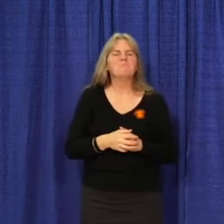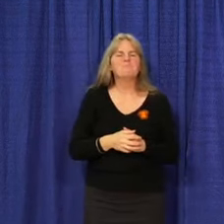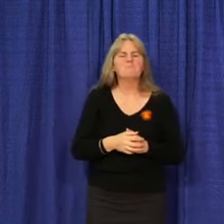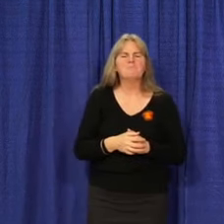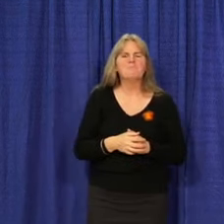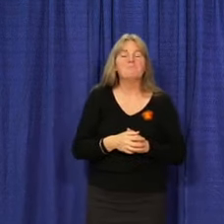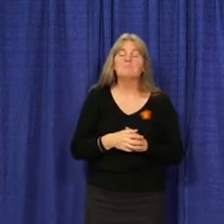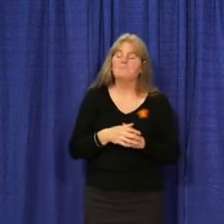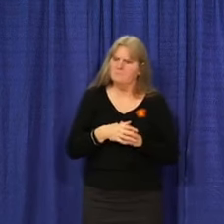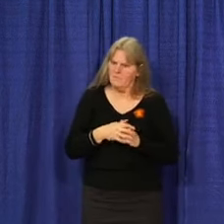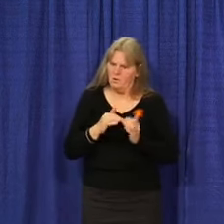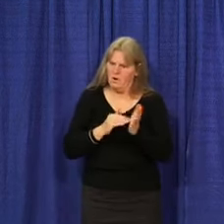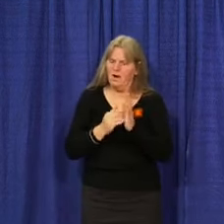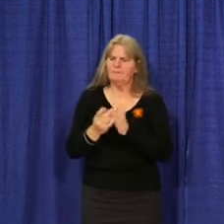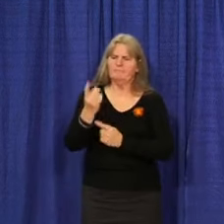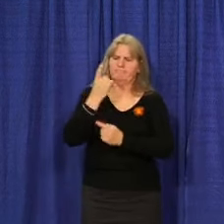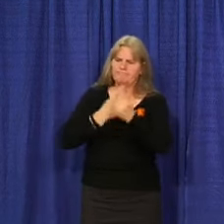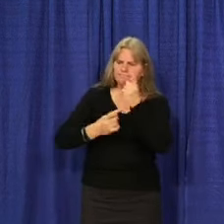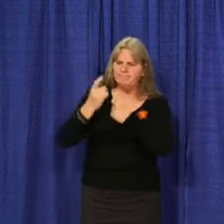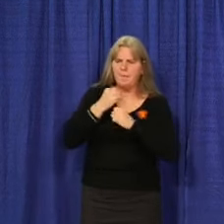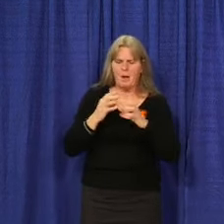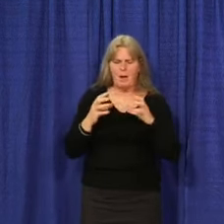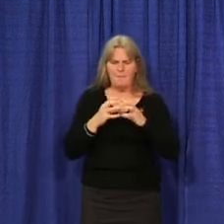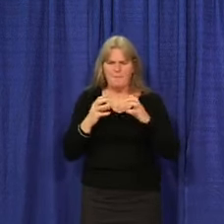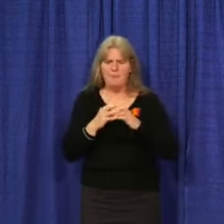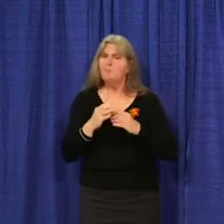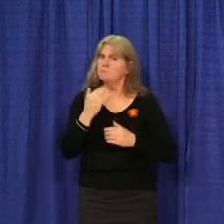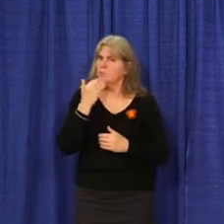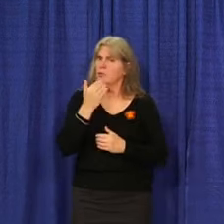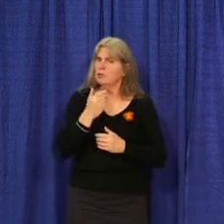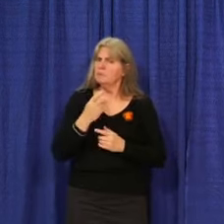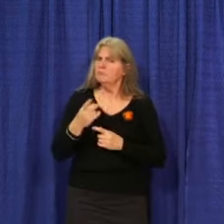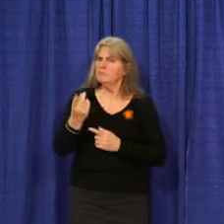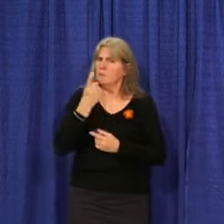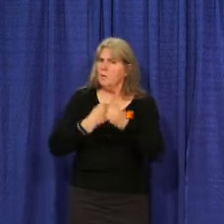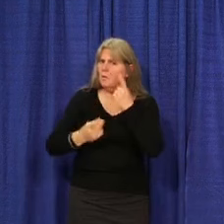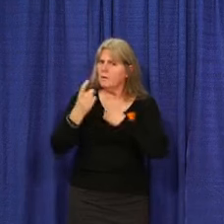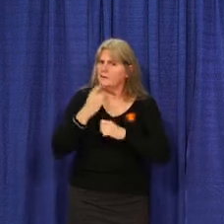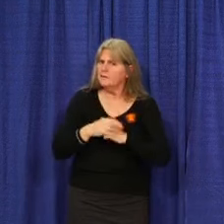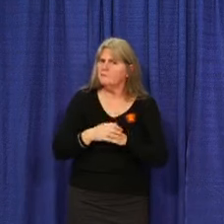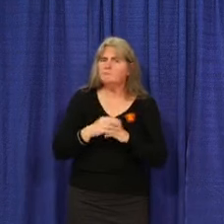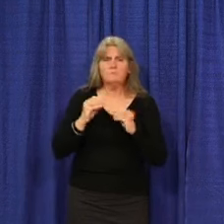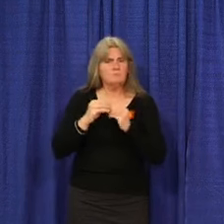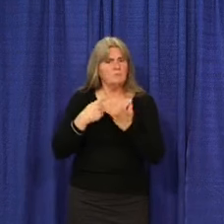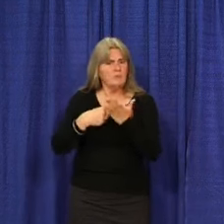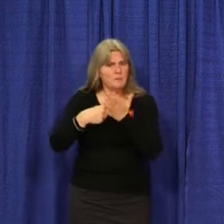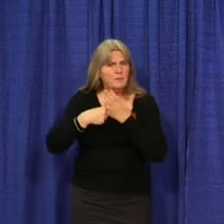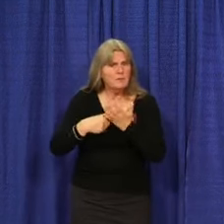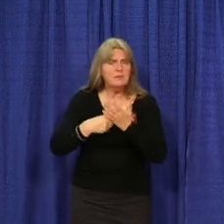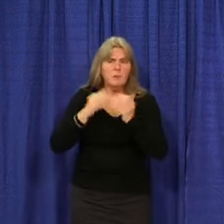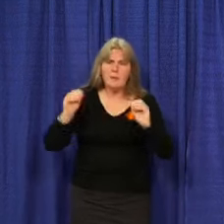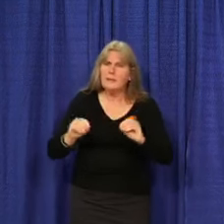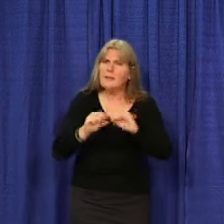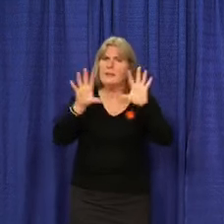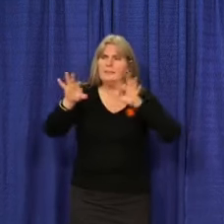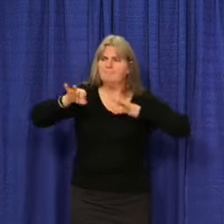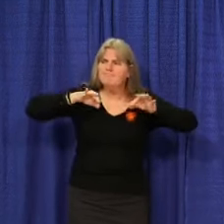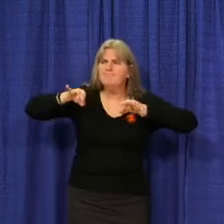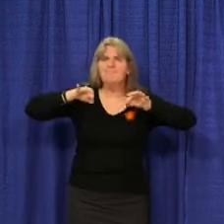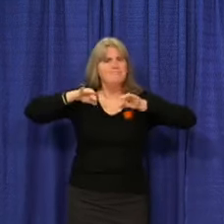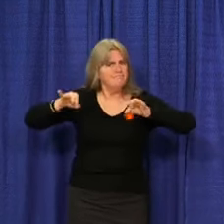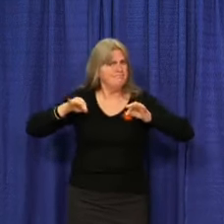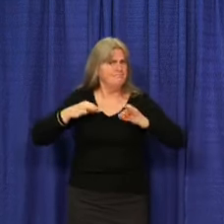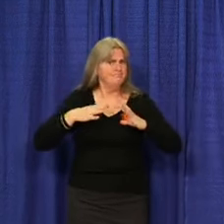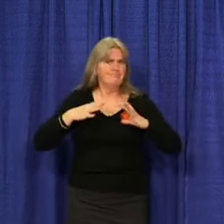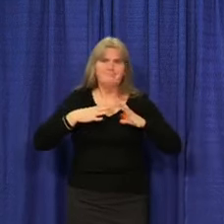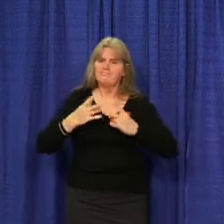I do keep getting asked about bubbles, and that's a good thing, because I think the more we talk about it, the more we're clear on what